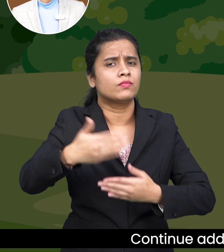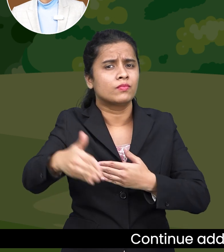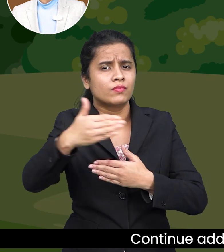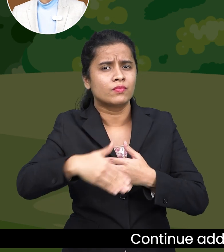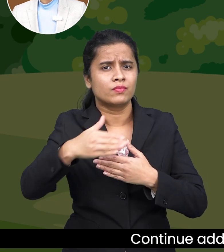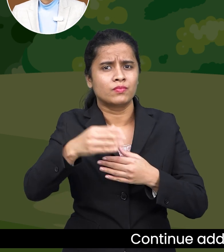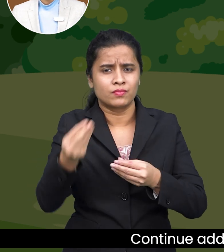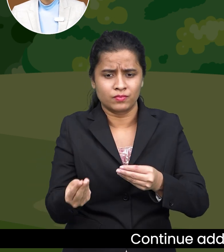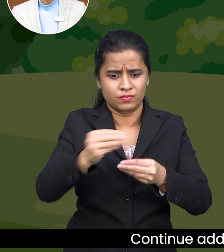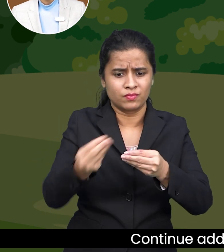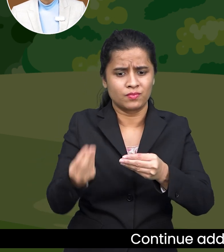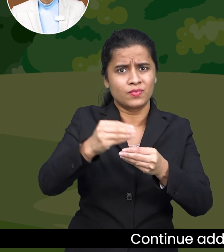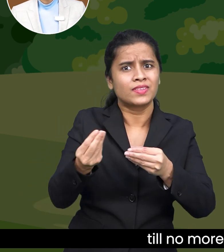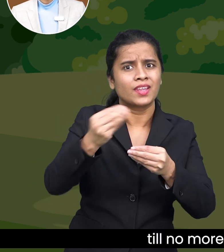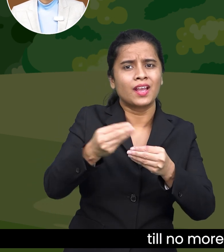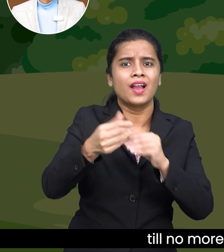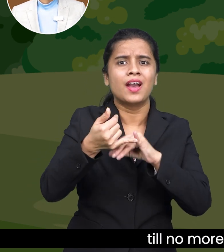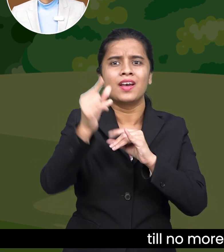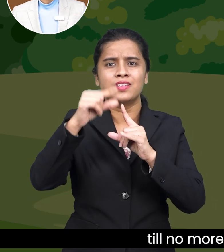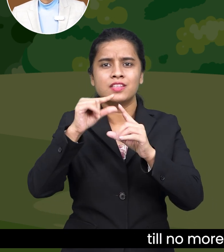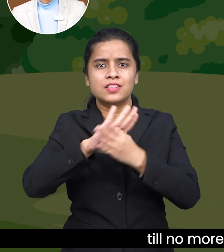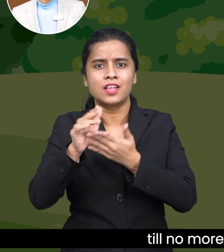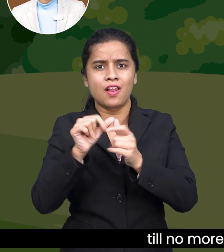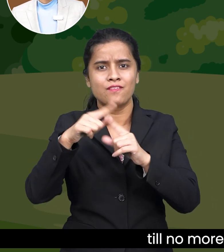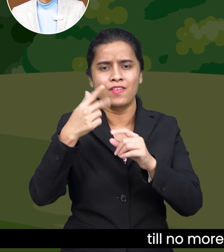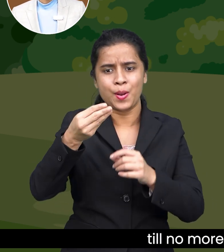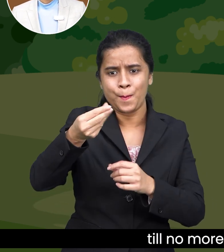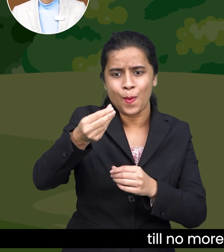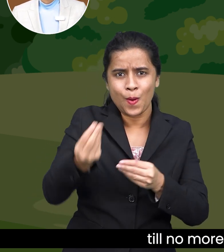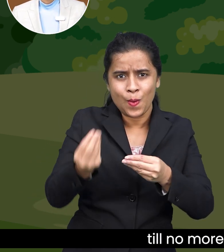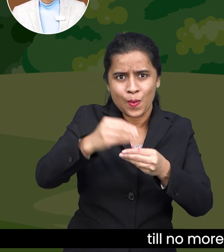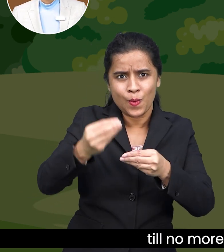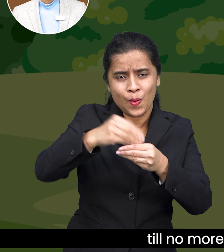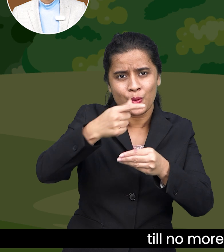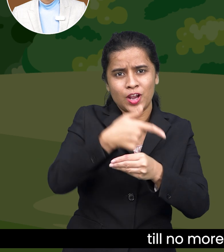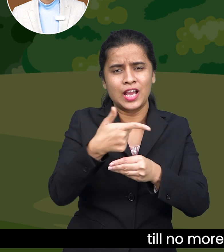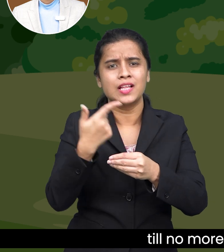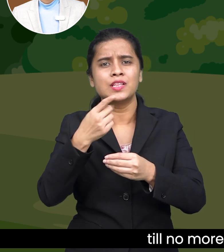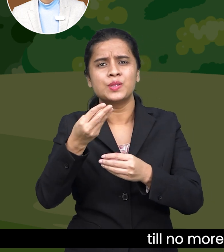Continue adding copper sulfate powder till no more powder can be dissolved.